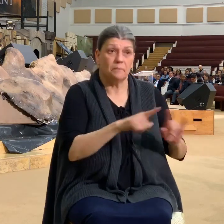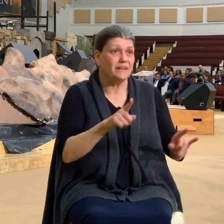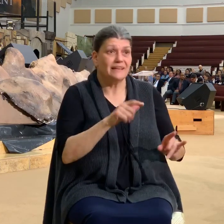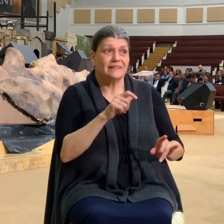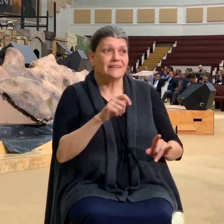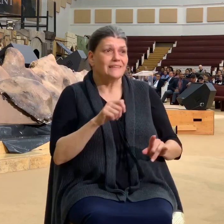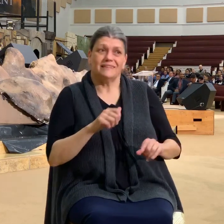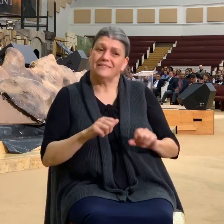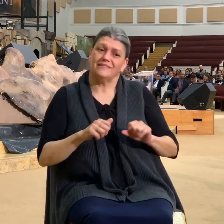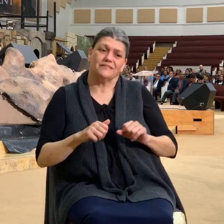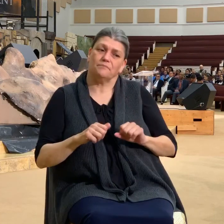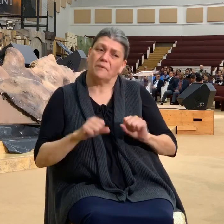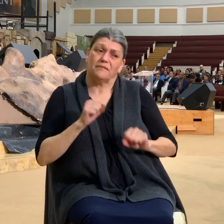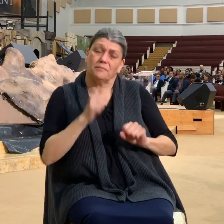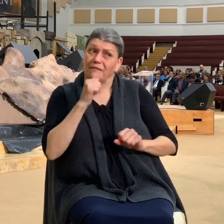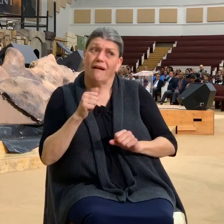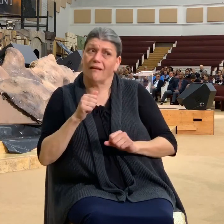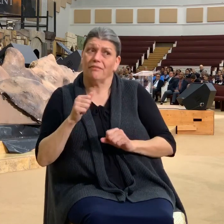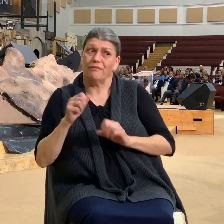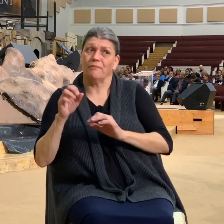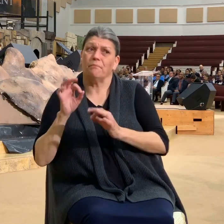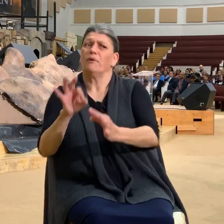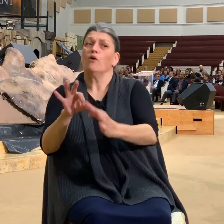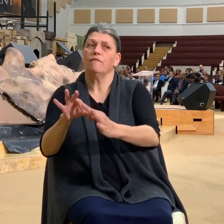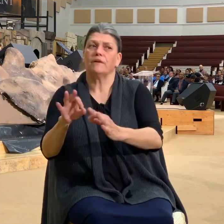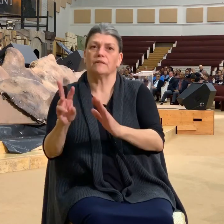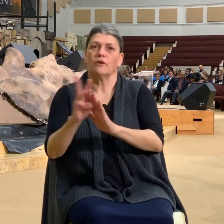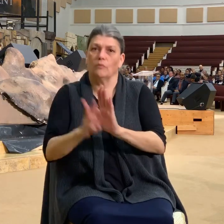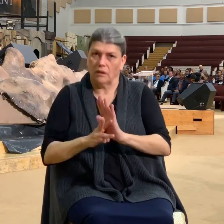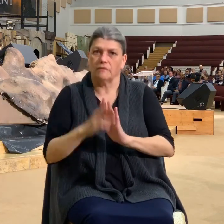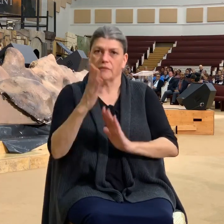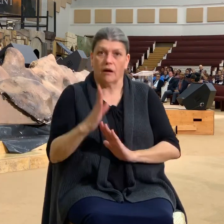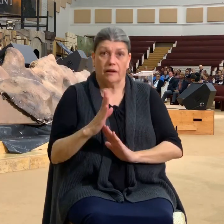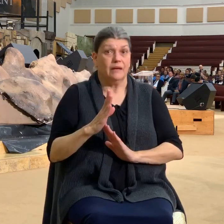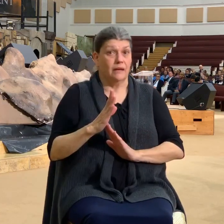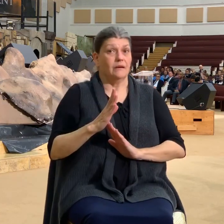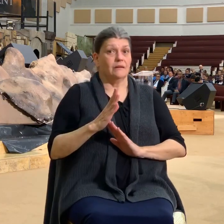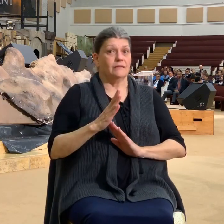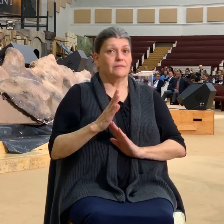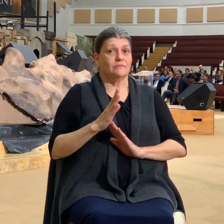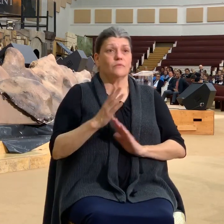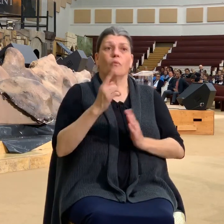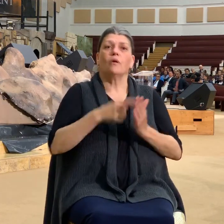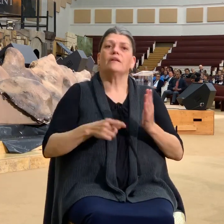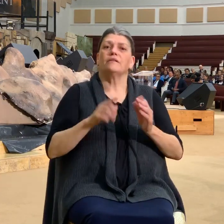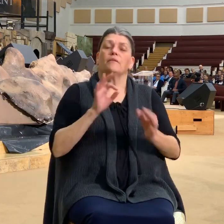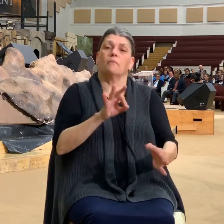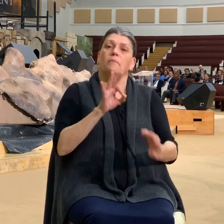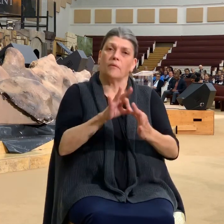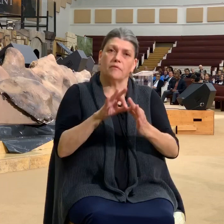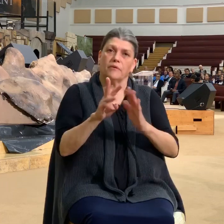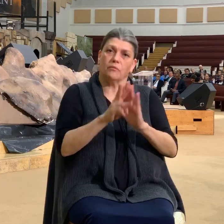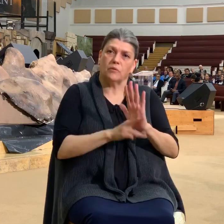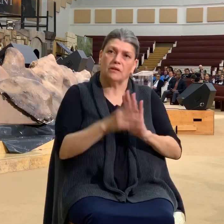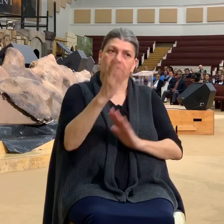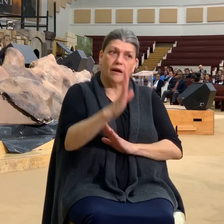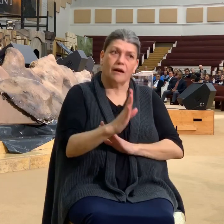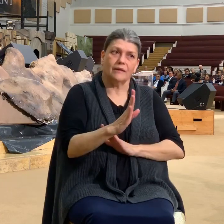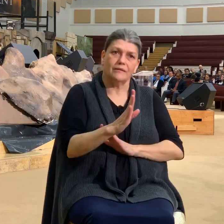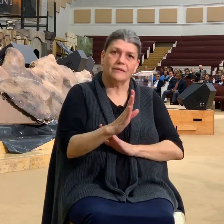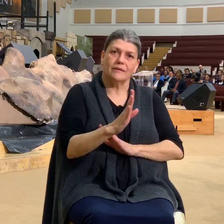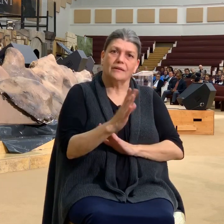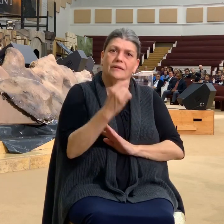it, you're going to hell and you're backslid. There's good, there's acceptable, but there's perfect will of God. What is the perfect will of God? He